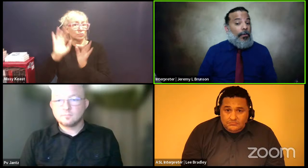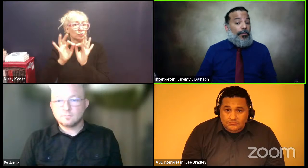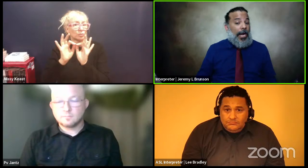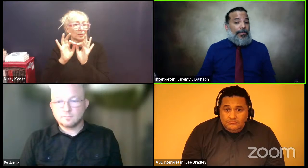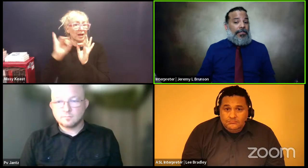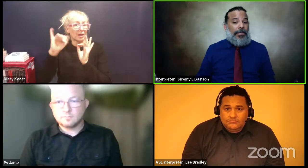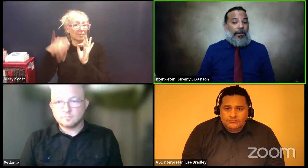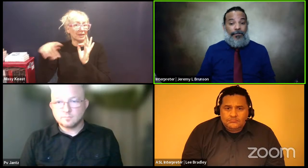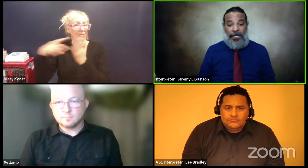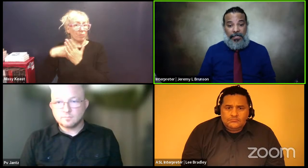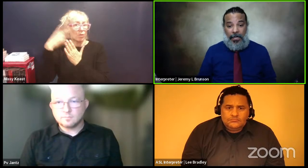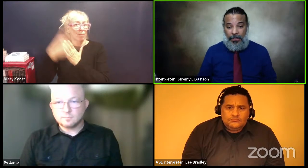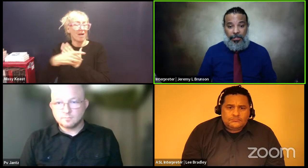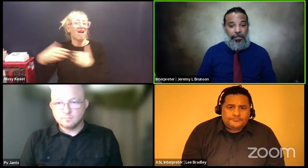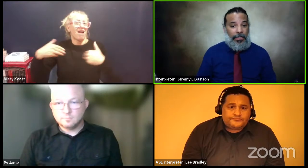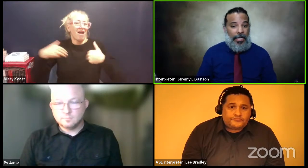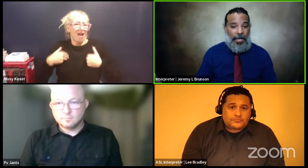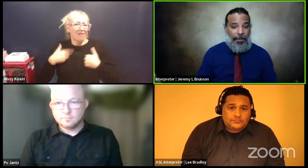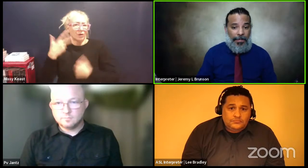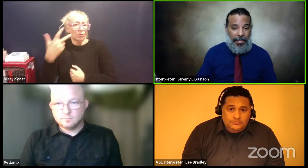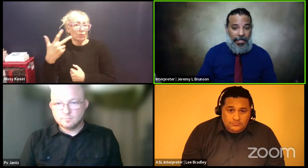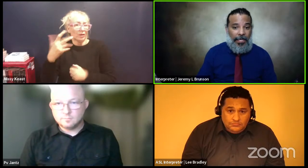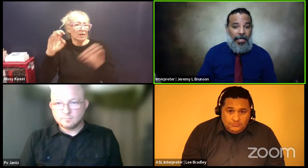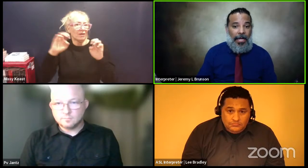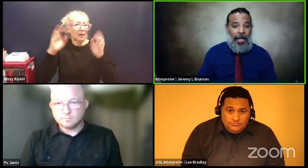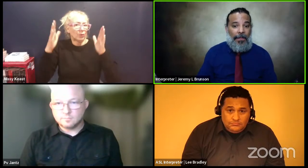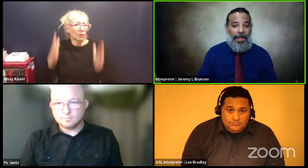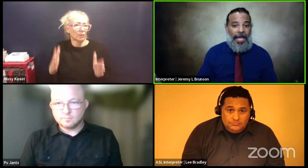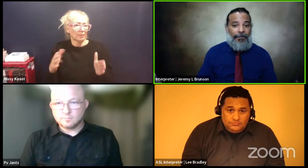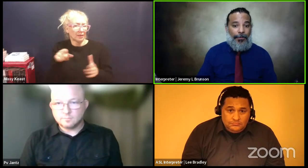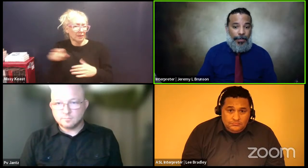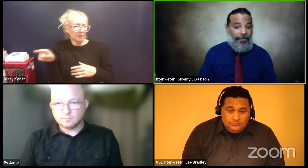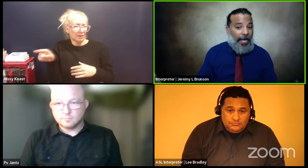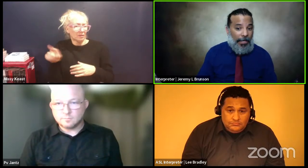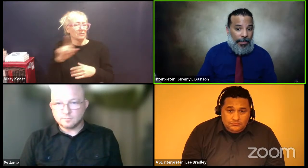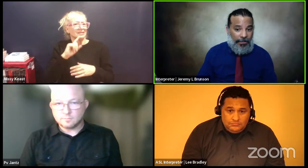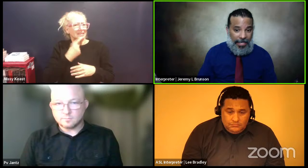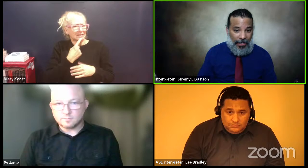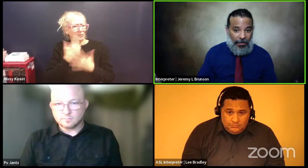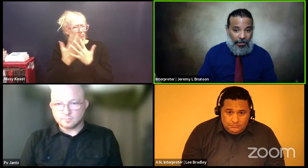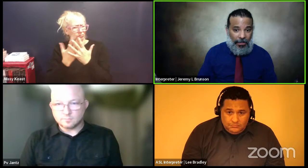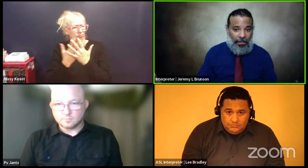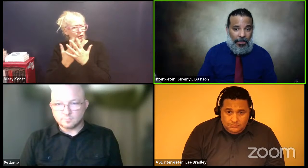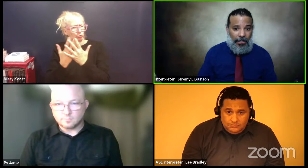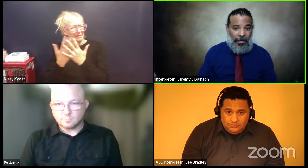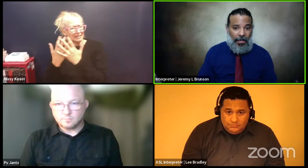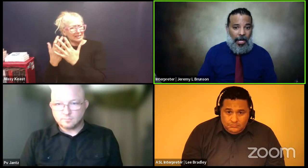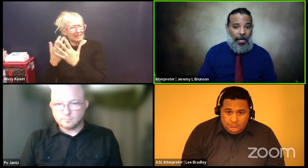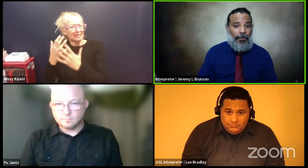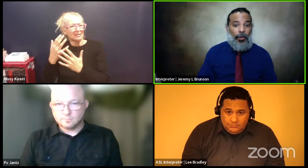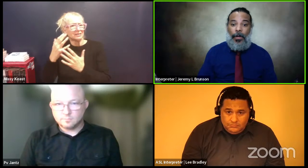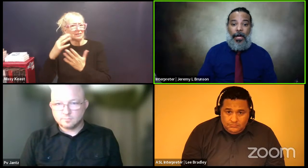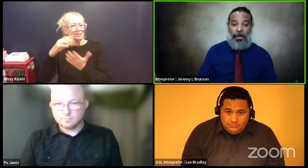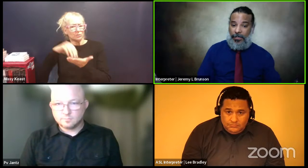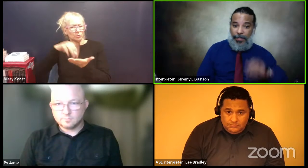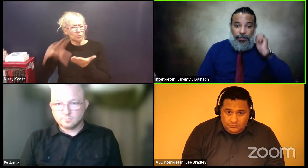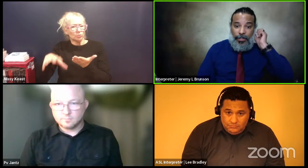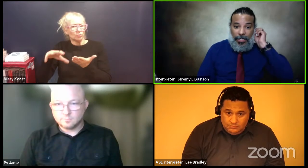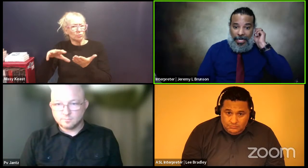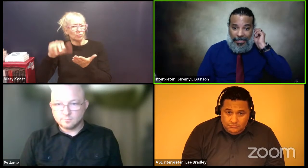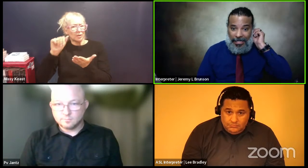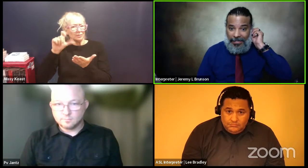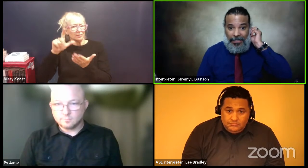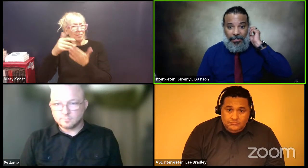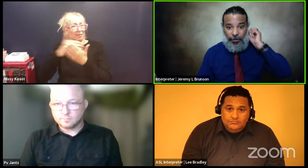yeah, so perhaps, Phoenix College, the IPP, they have 3 evaluators there who are experienced